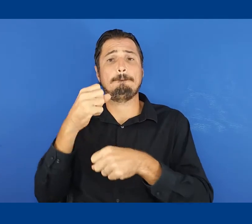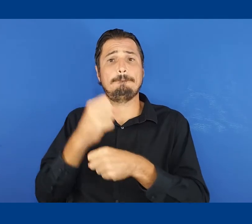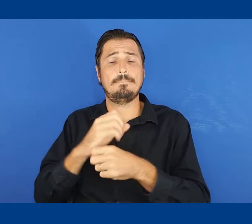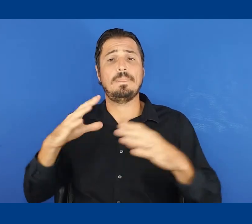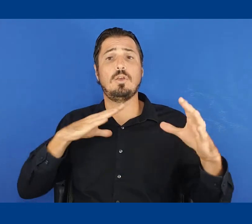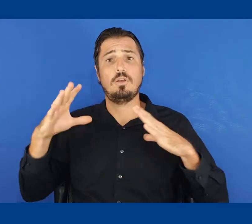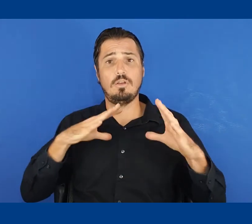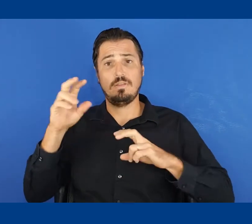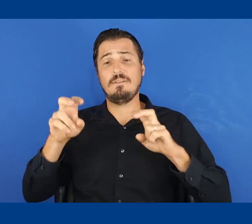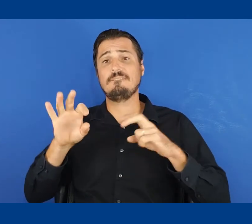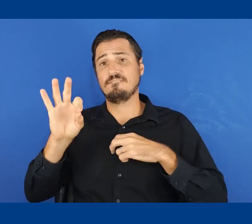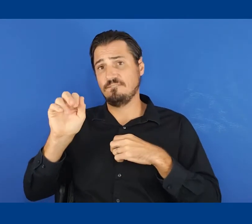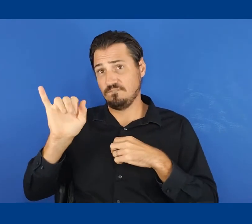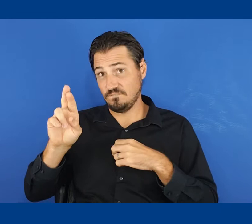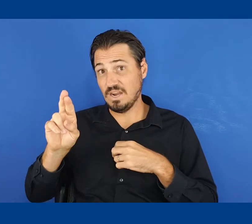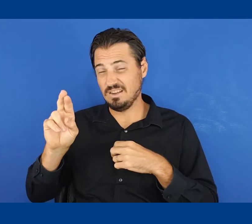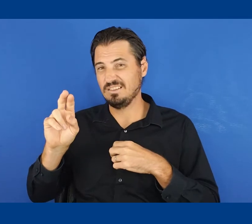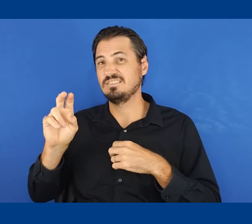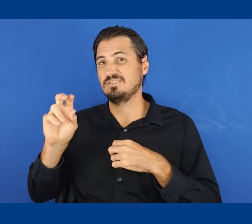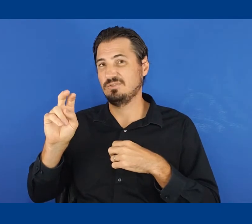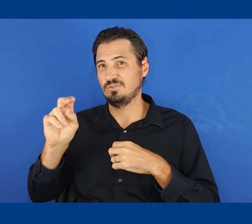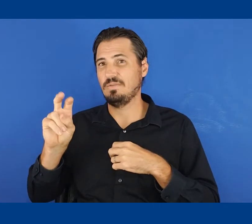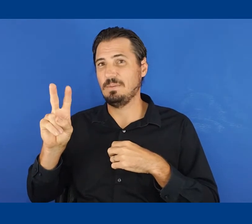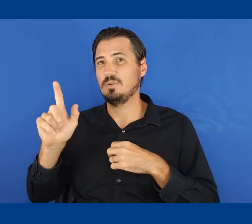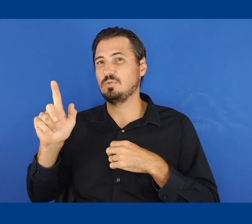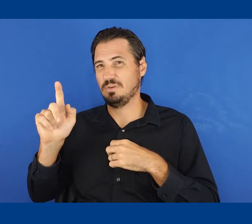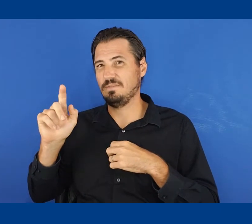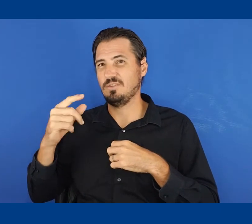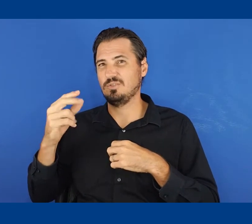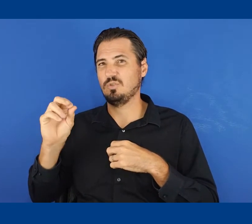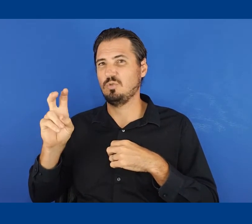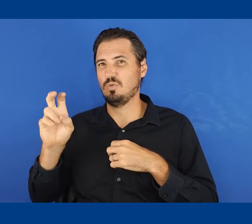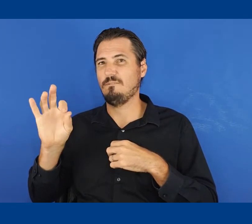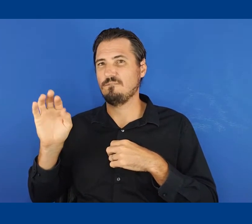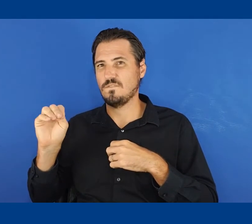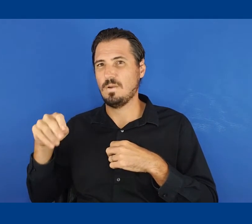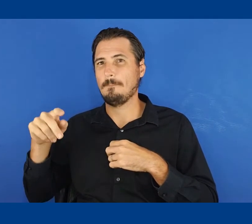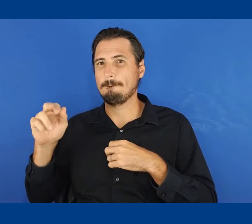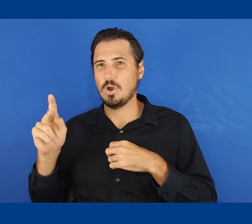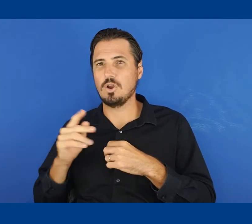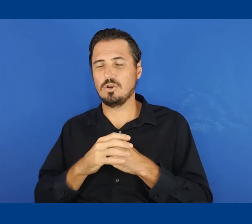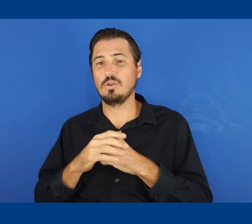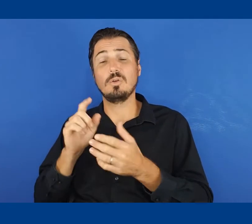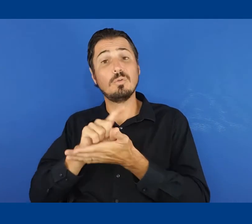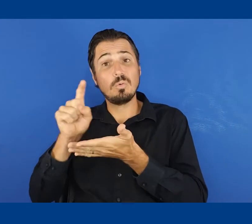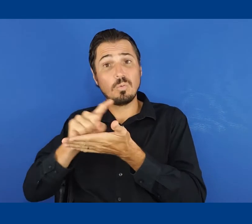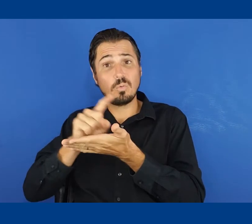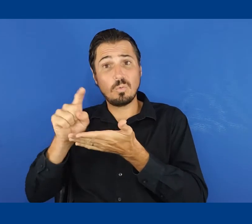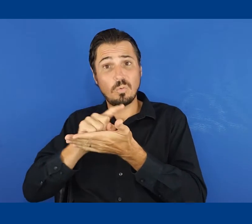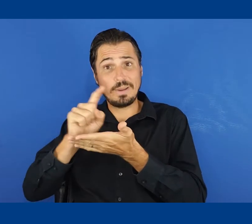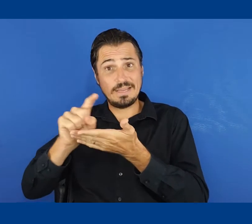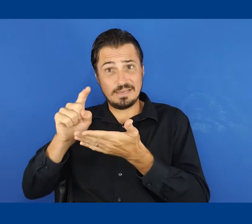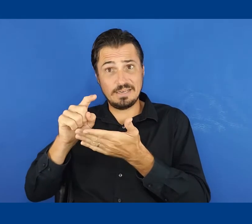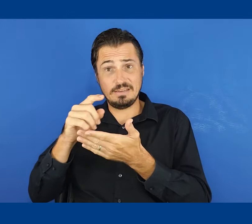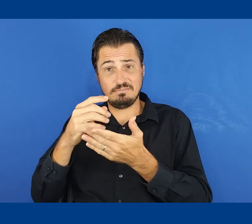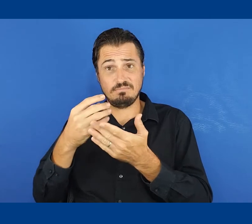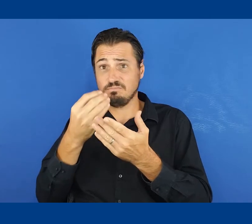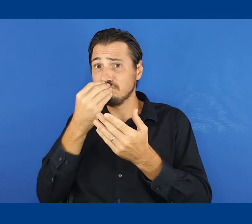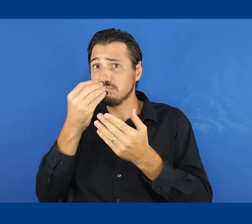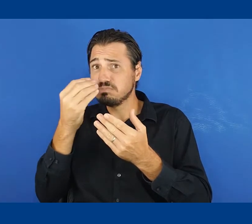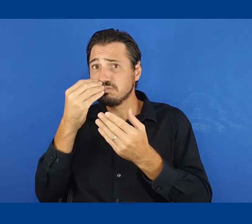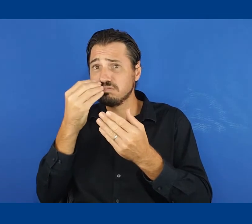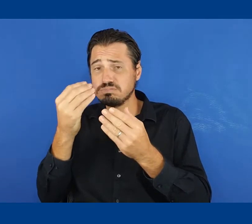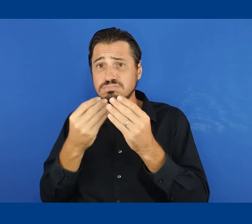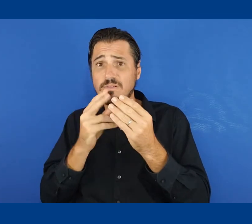November 21st at Puhi Park. The weekly Grove Farm Puhi Park Produce Market, which occurs separately from